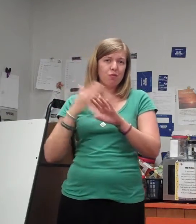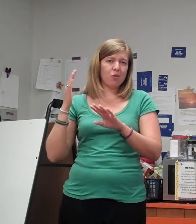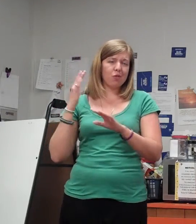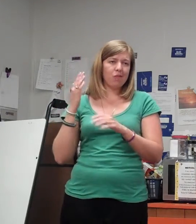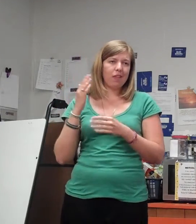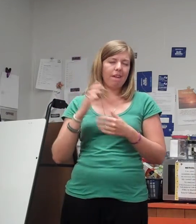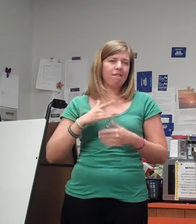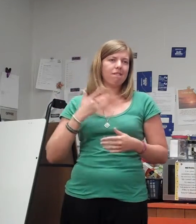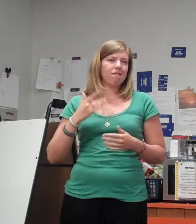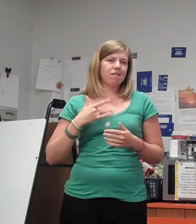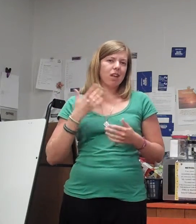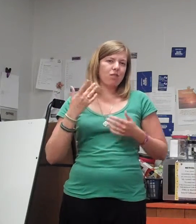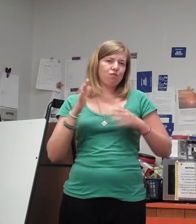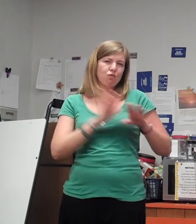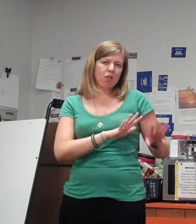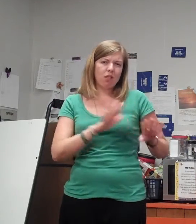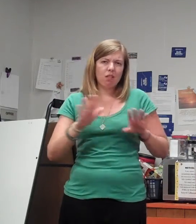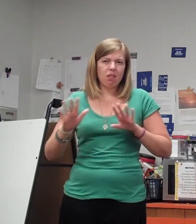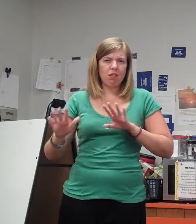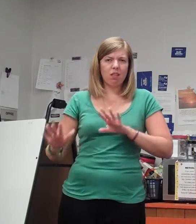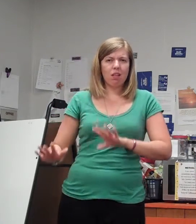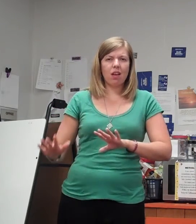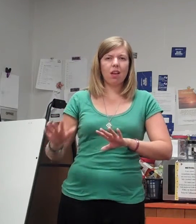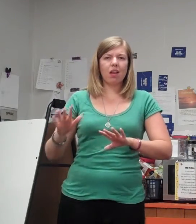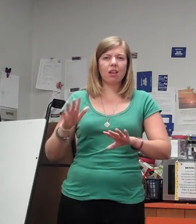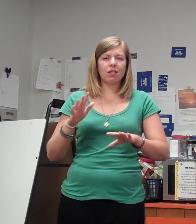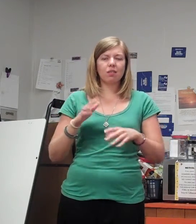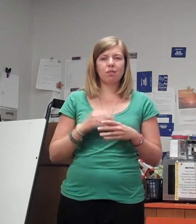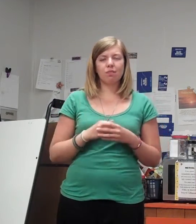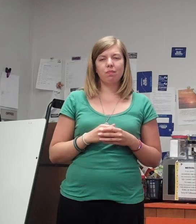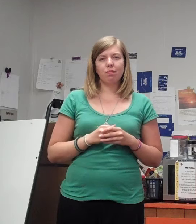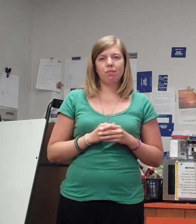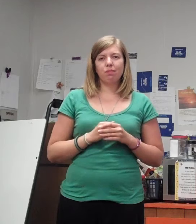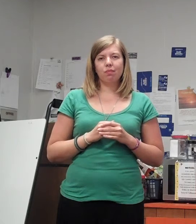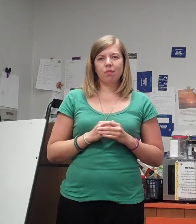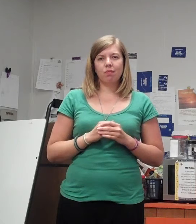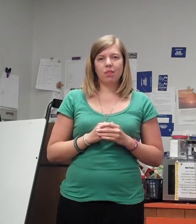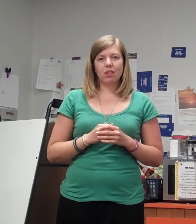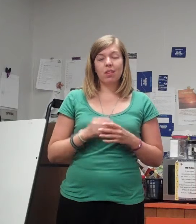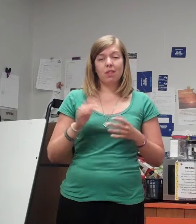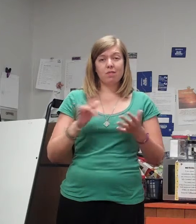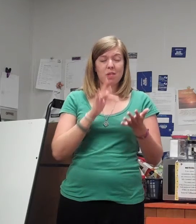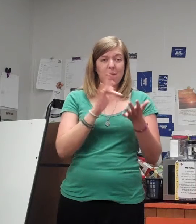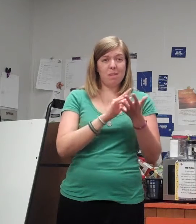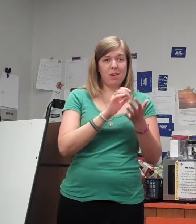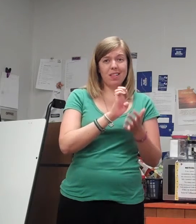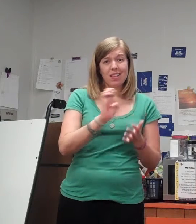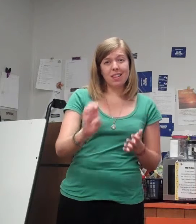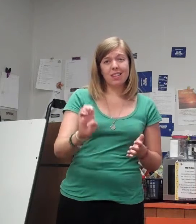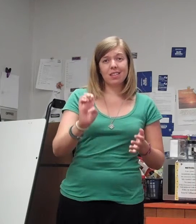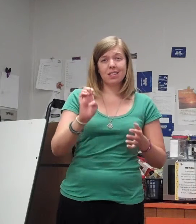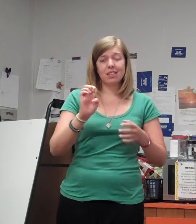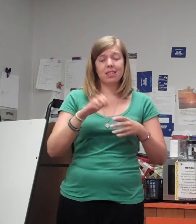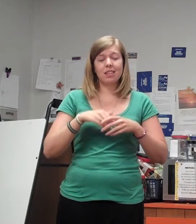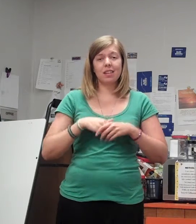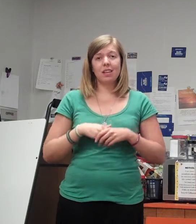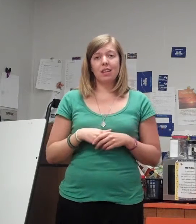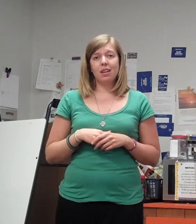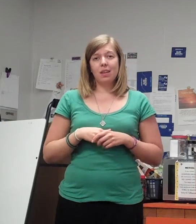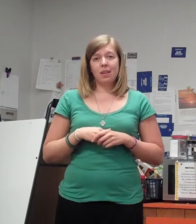relaxed, I guess, atmosphere, because I've gone to the Middle East. I went to Bahrain in the Middle East, and